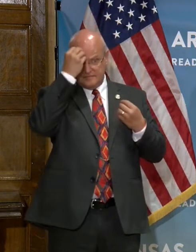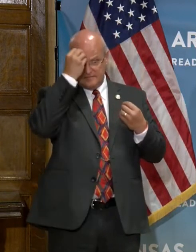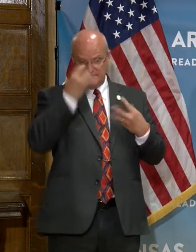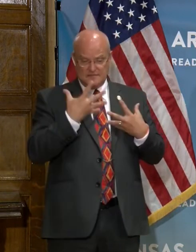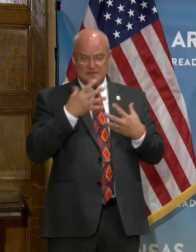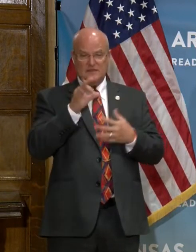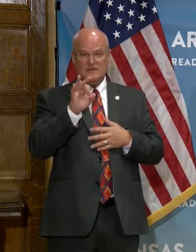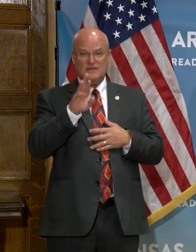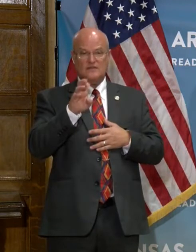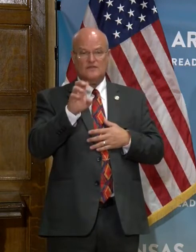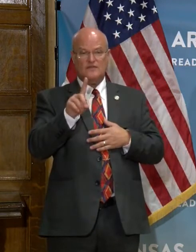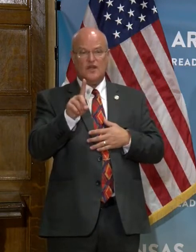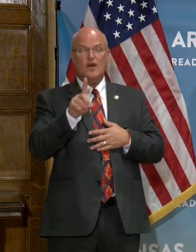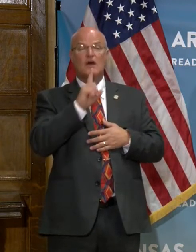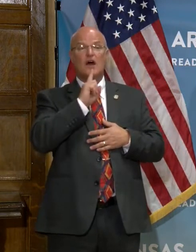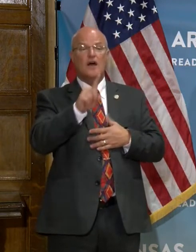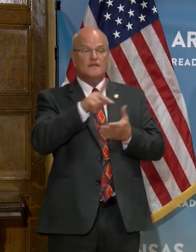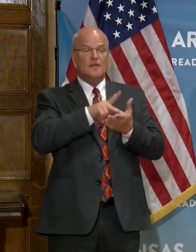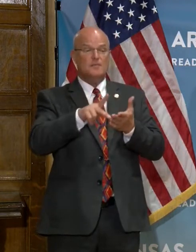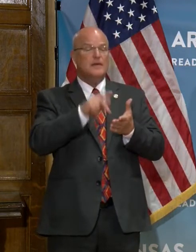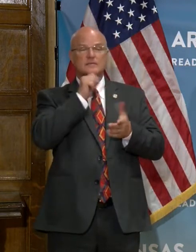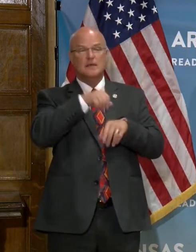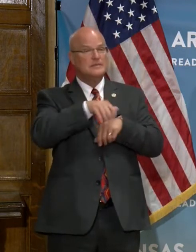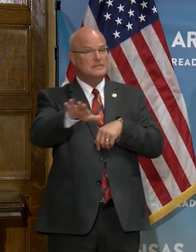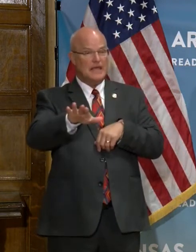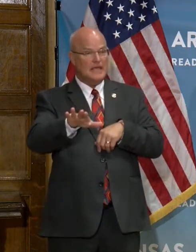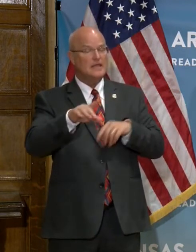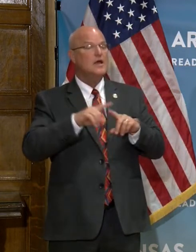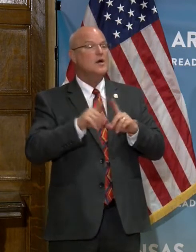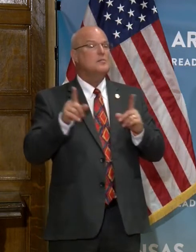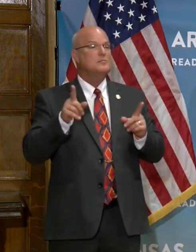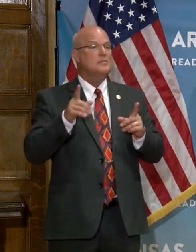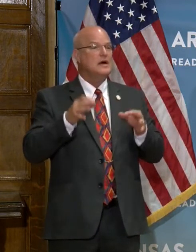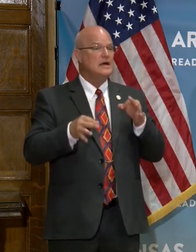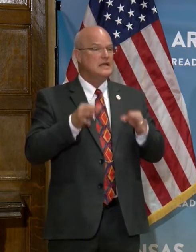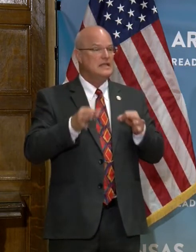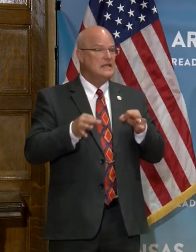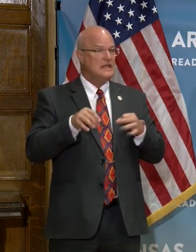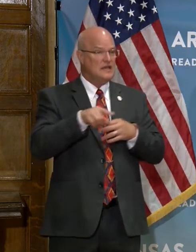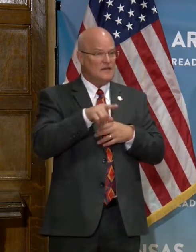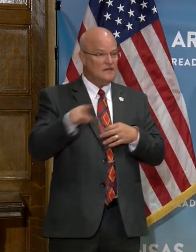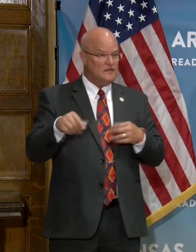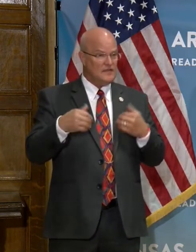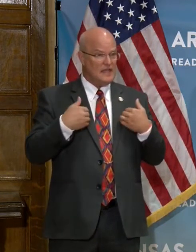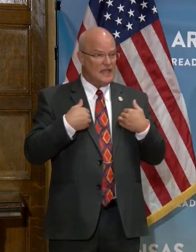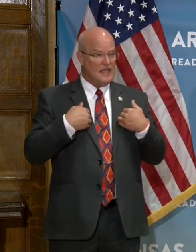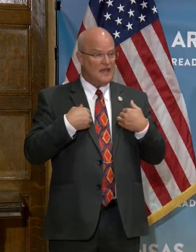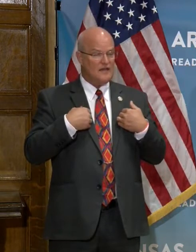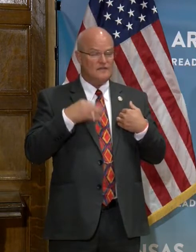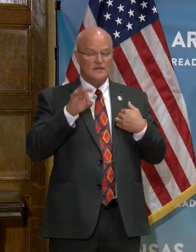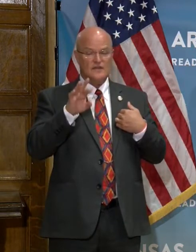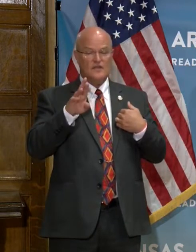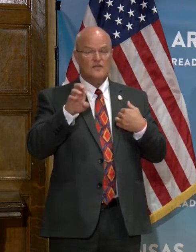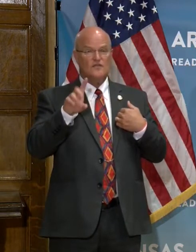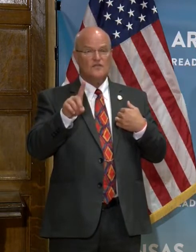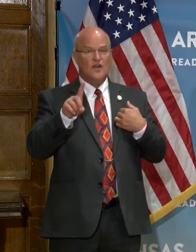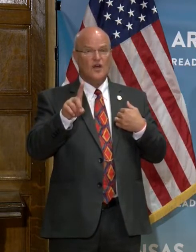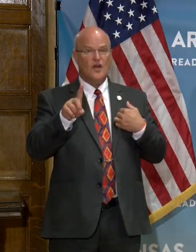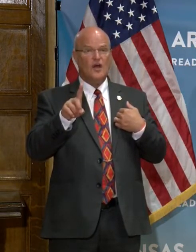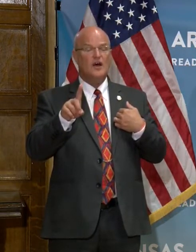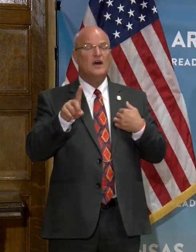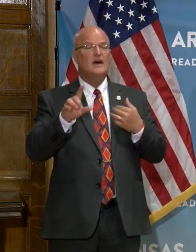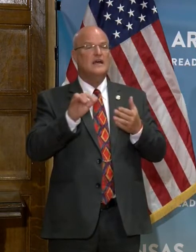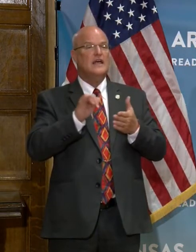of fraud, obviously the payments will not be made. But if there's fraud that is